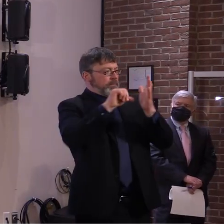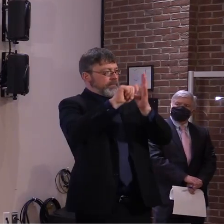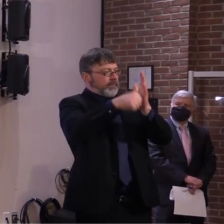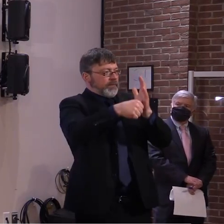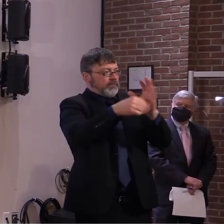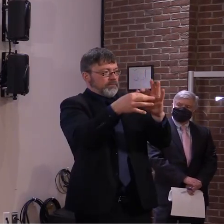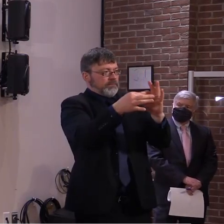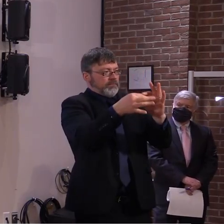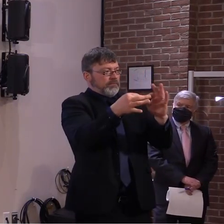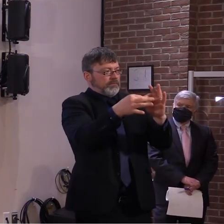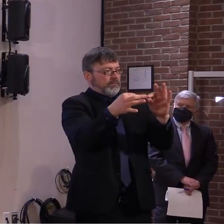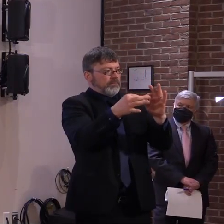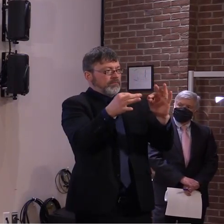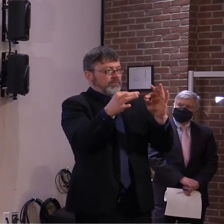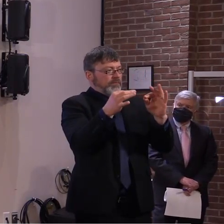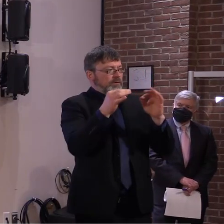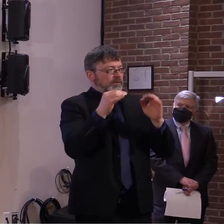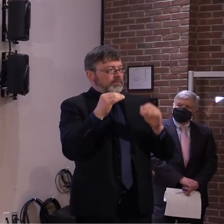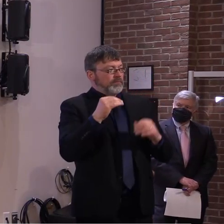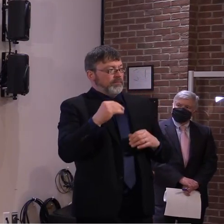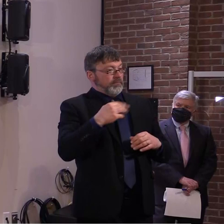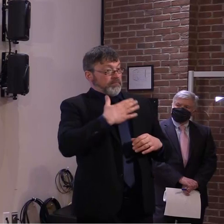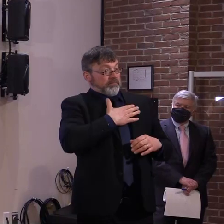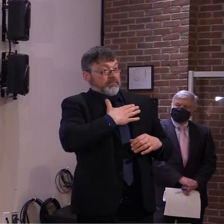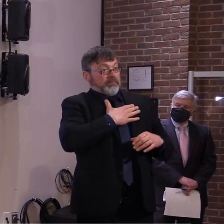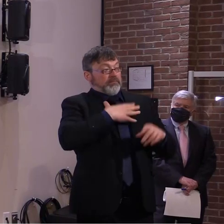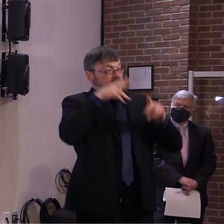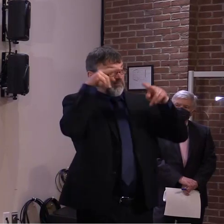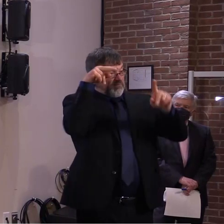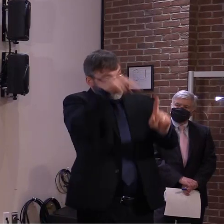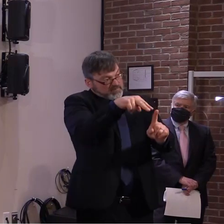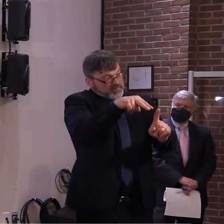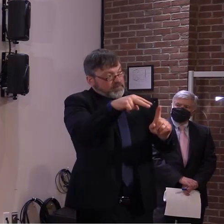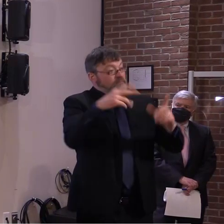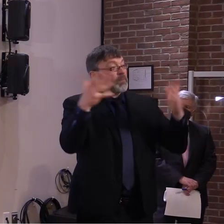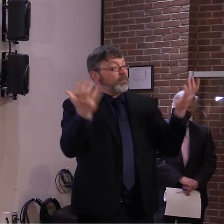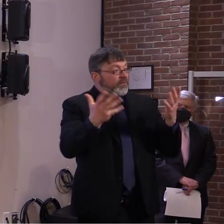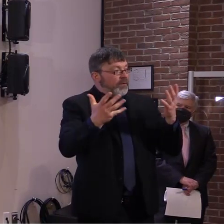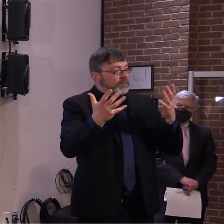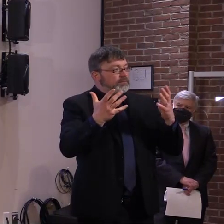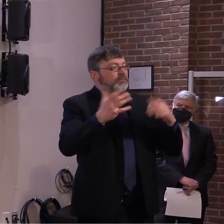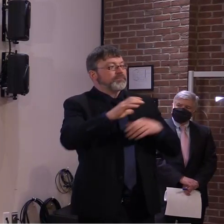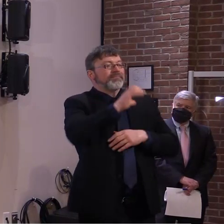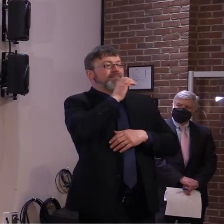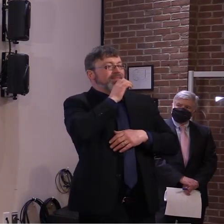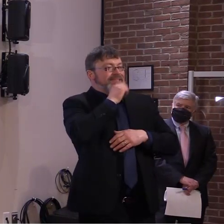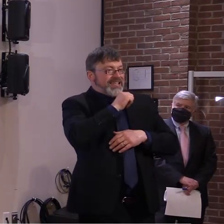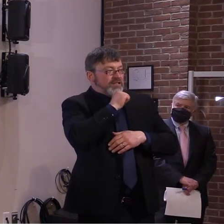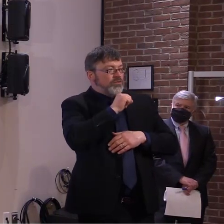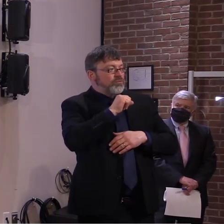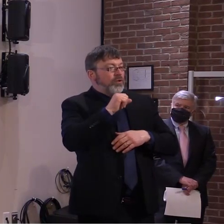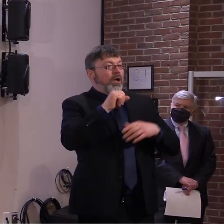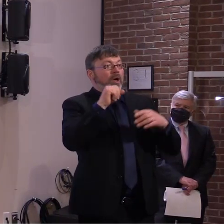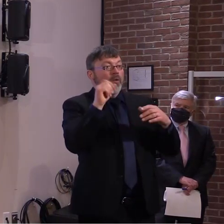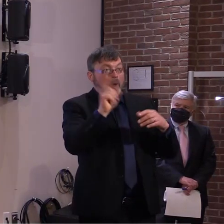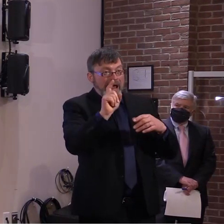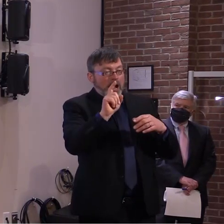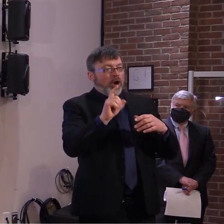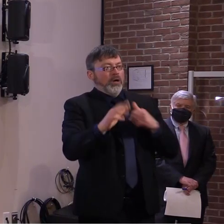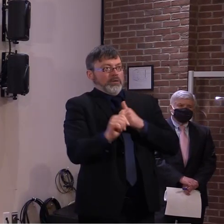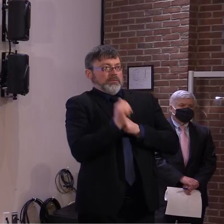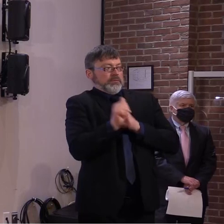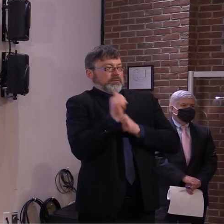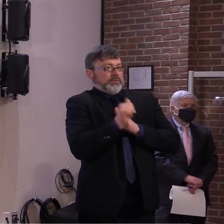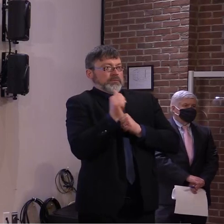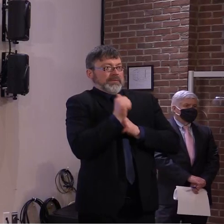a concerning increase number of hospitalizations and deaths in those younger age groups. In three weeks, everyone's going